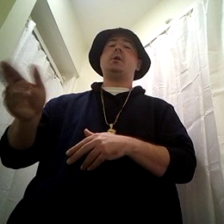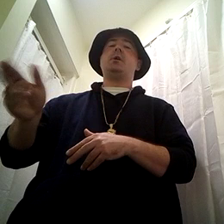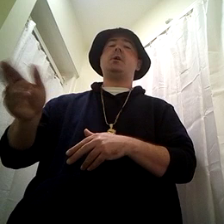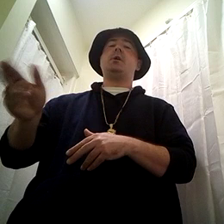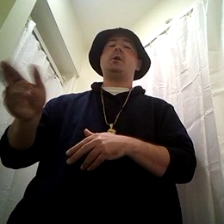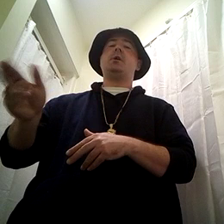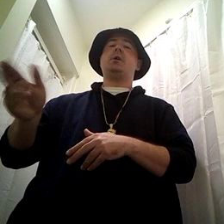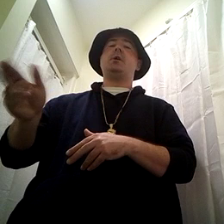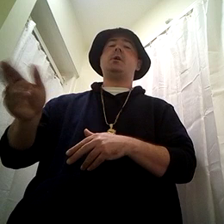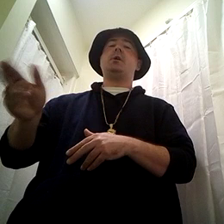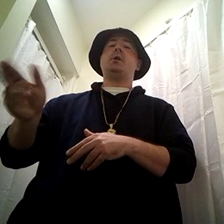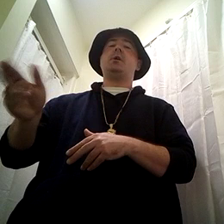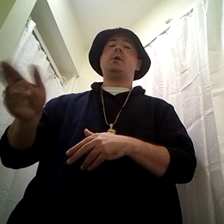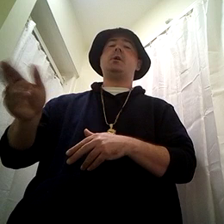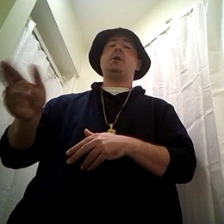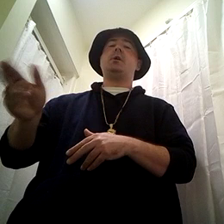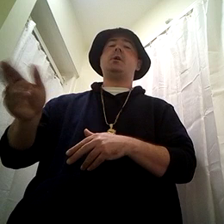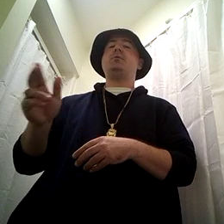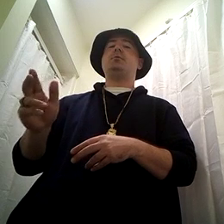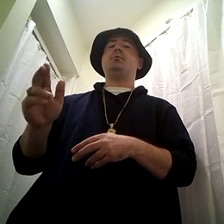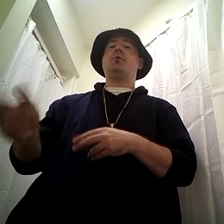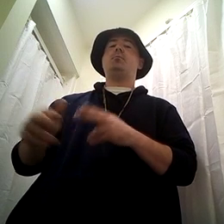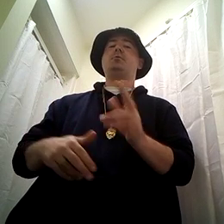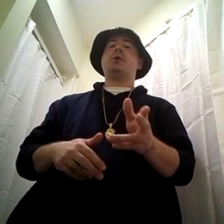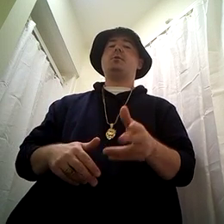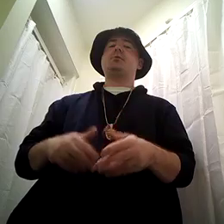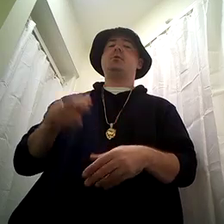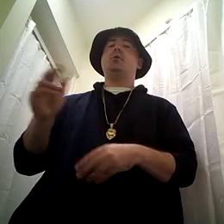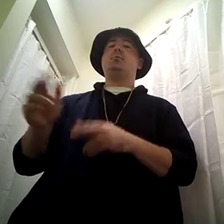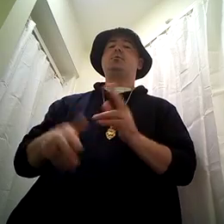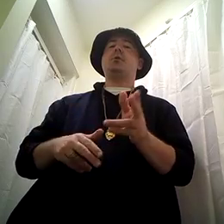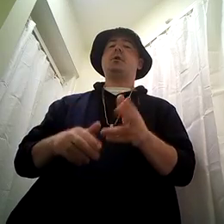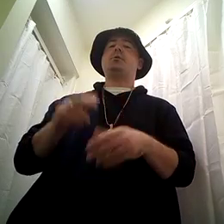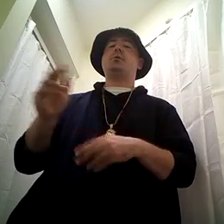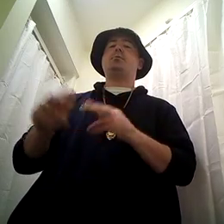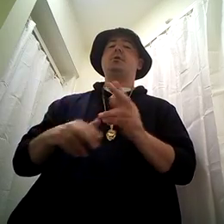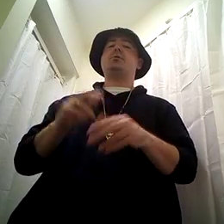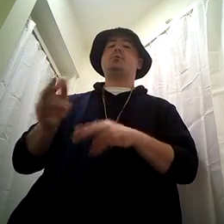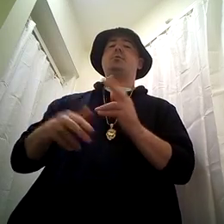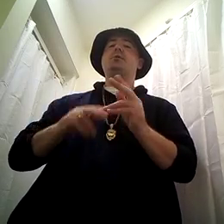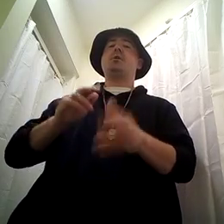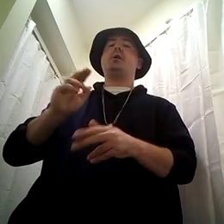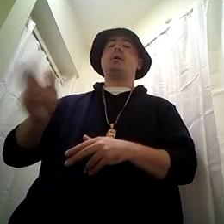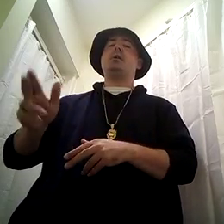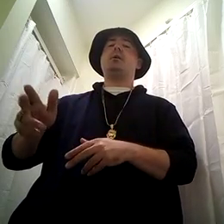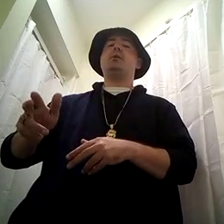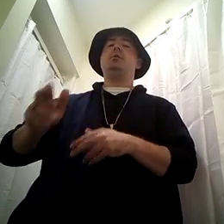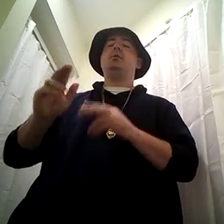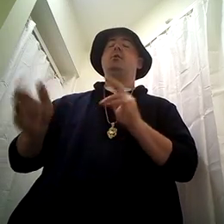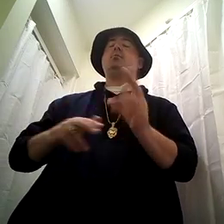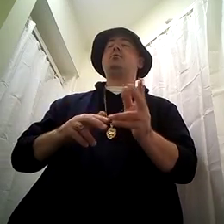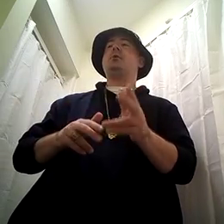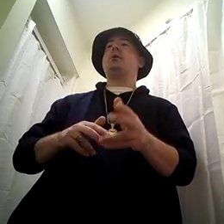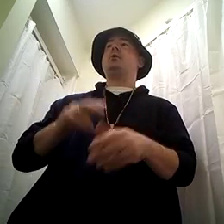are off to Waterloo to buy a bucket of Hot Madras. Hot Madras, Hot Madras, Hot Madras, la la. Hot Madras,